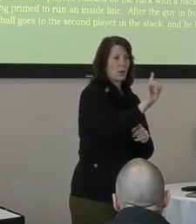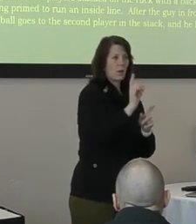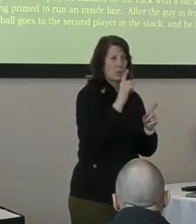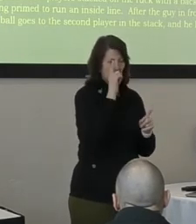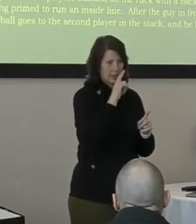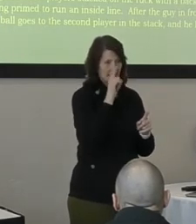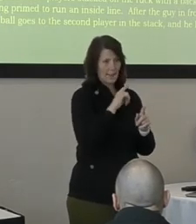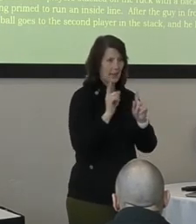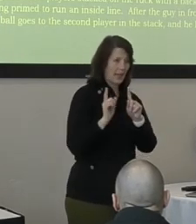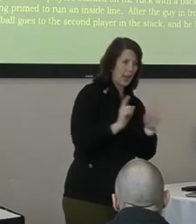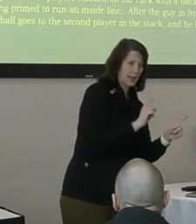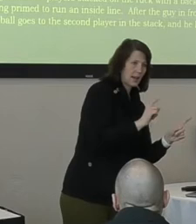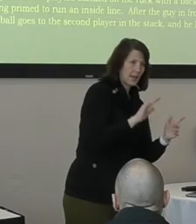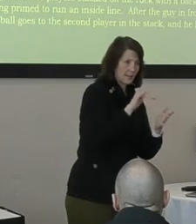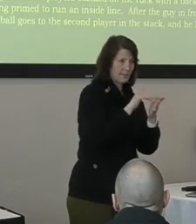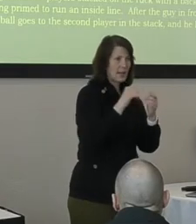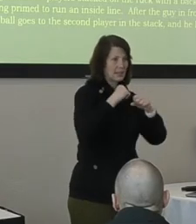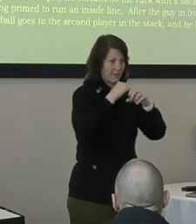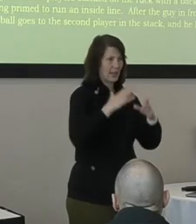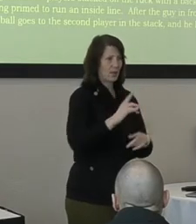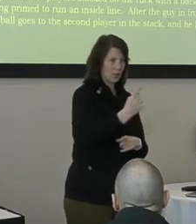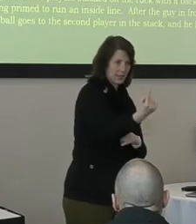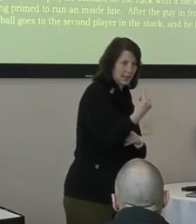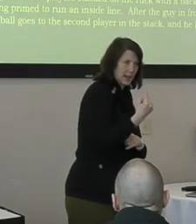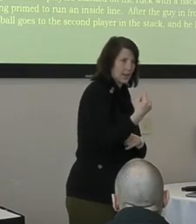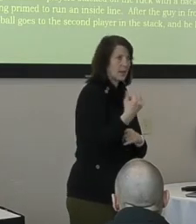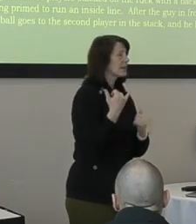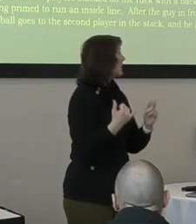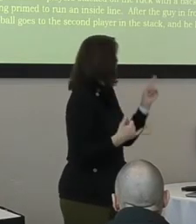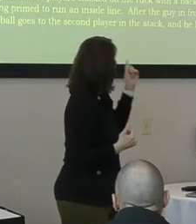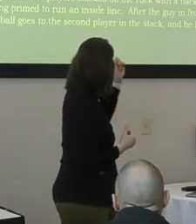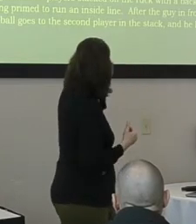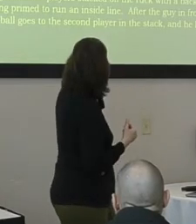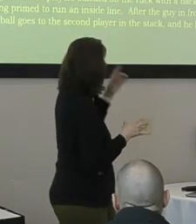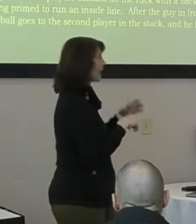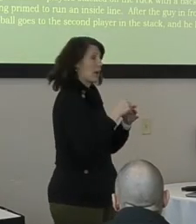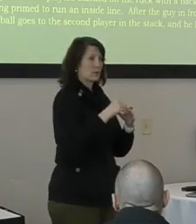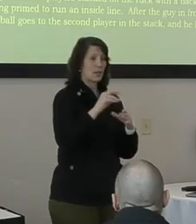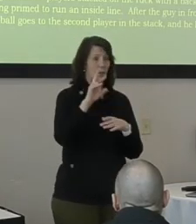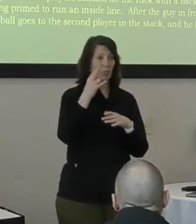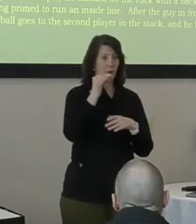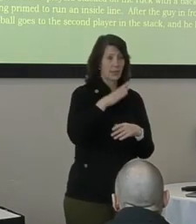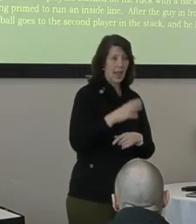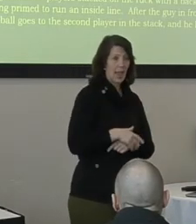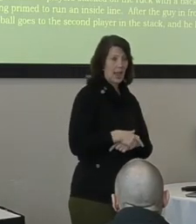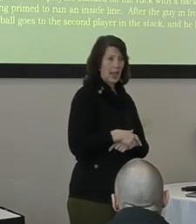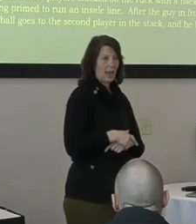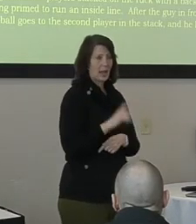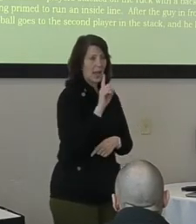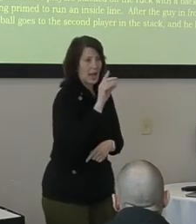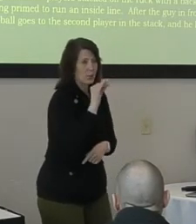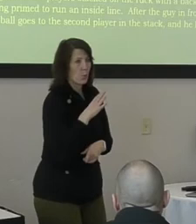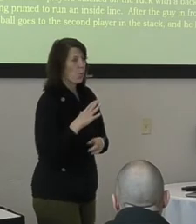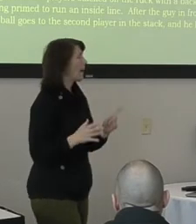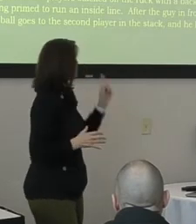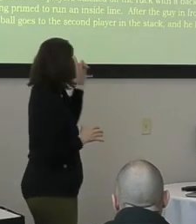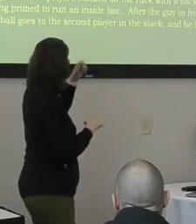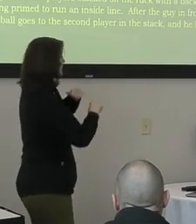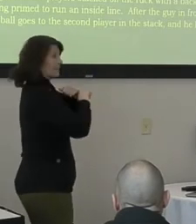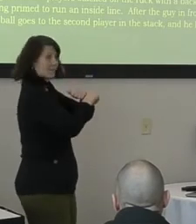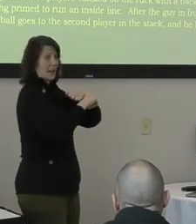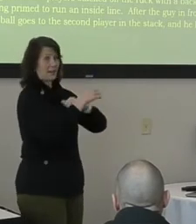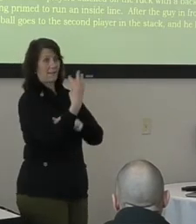dummy line, that middle defender's taking him, and now we've just turned the outside defender, that third guy, into one man defending